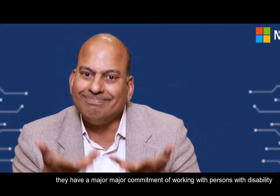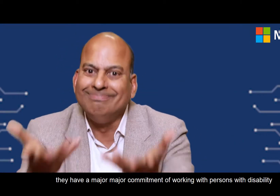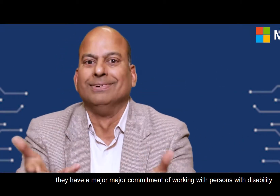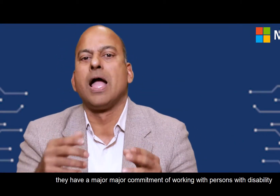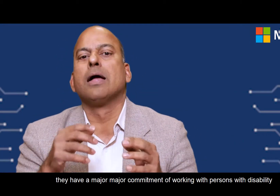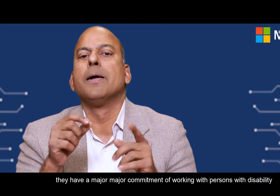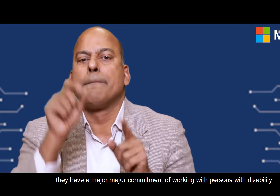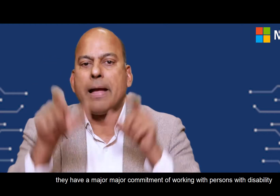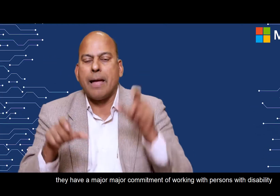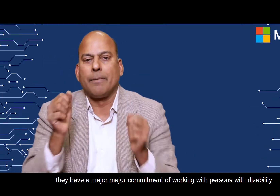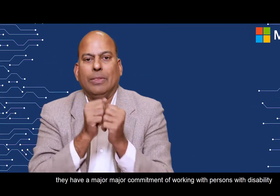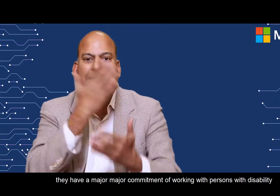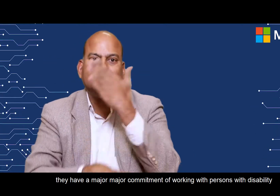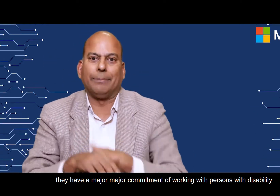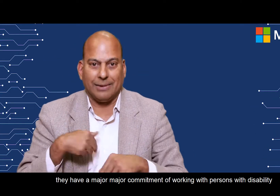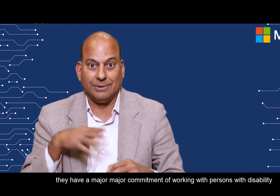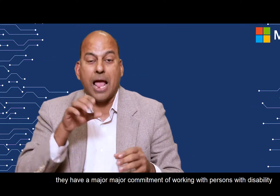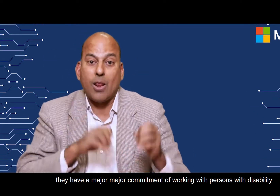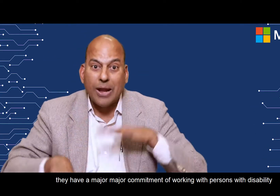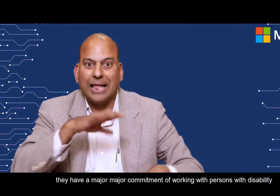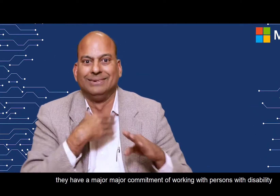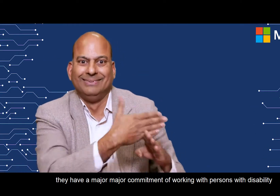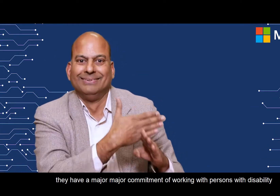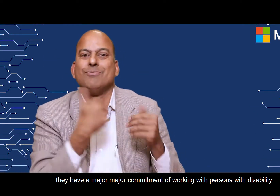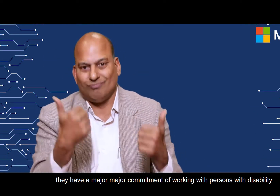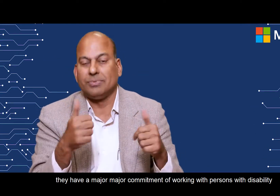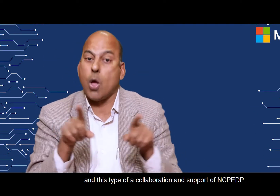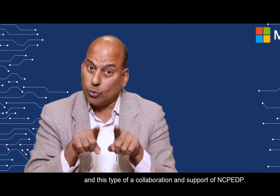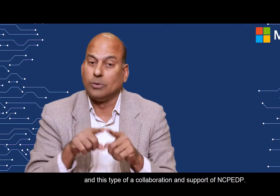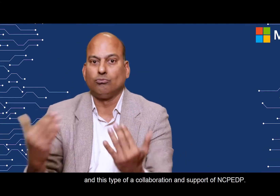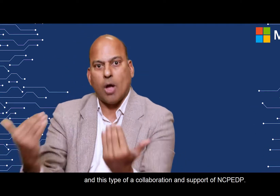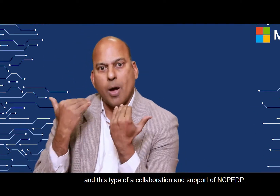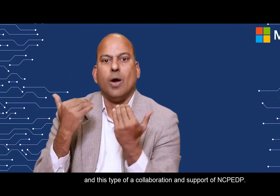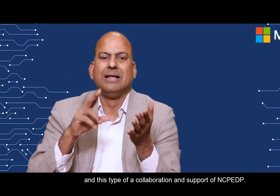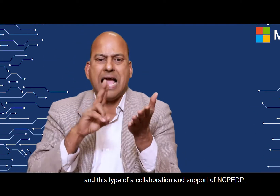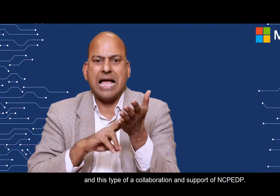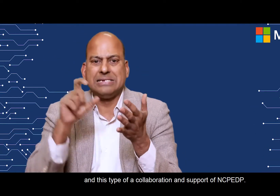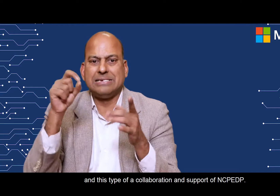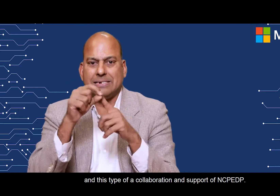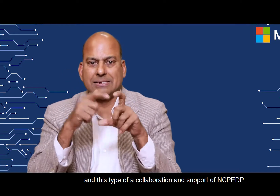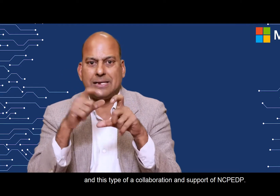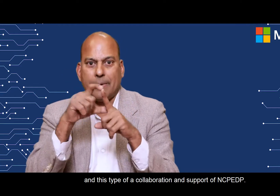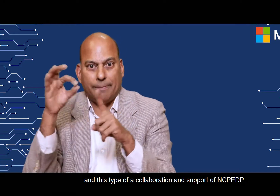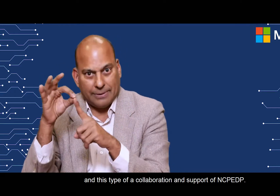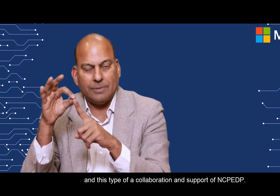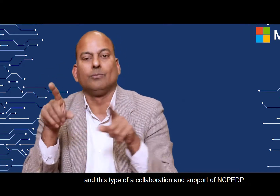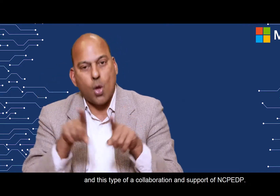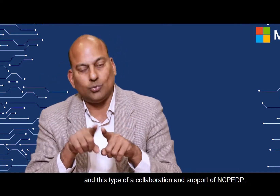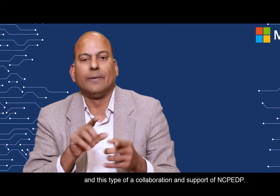major commitment of working with persons with disability, and this type of a collaboration and support of NCP